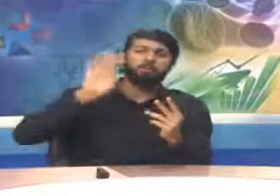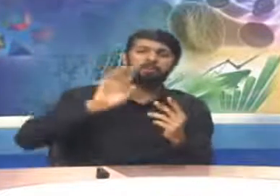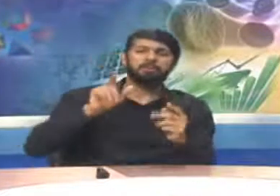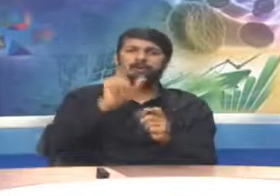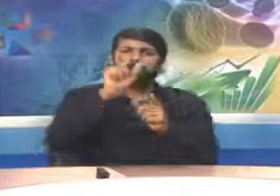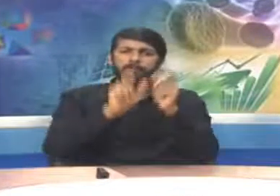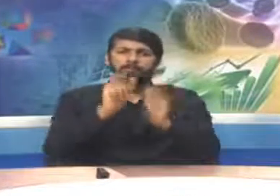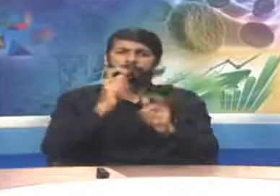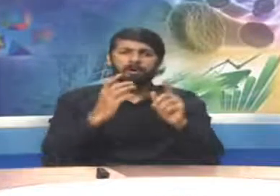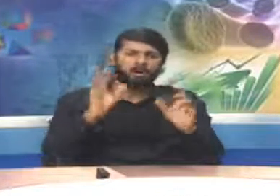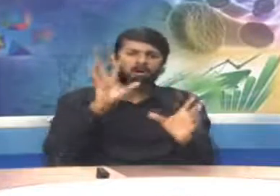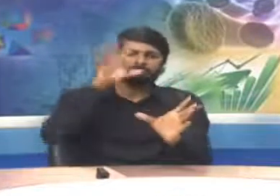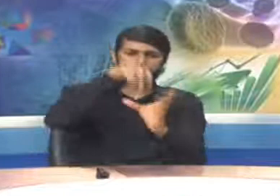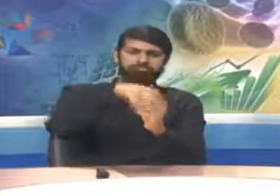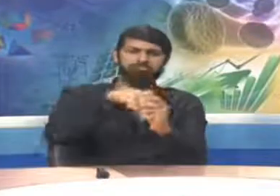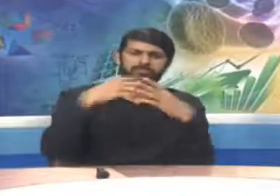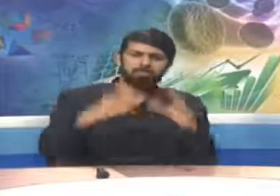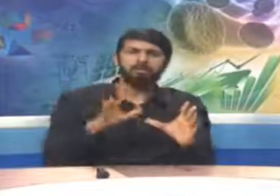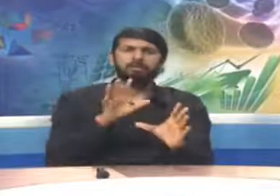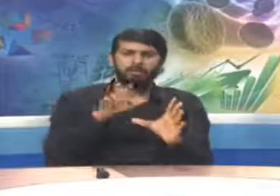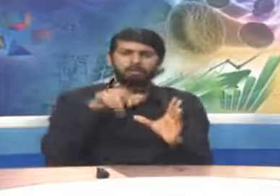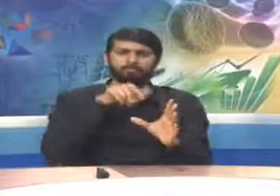Theories of Marxism.